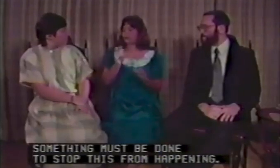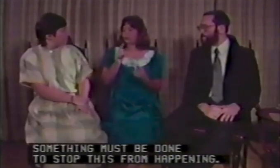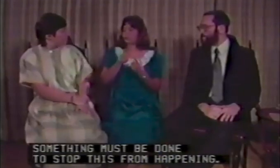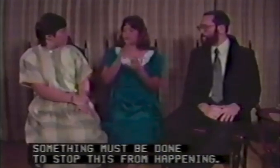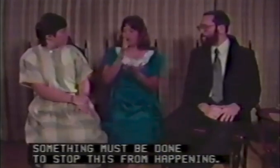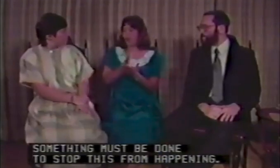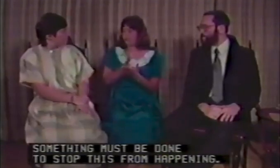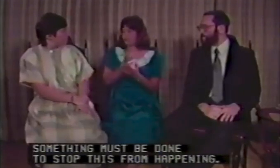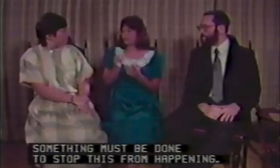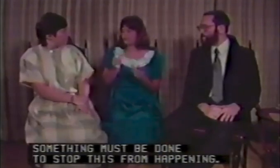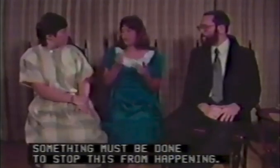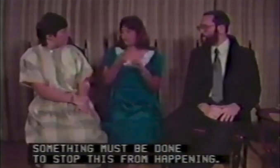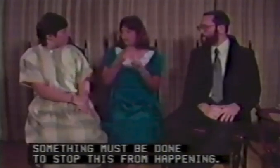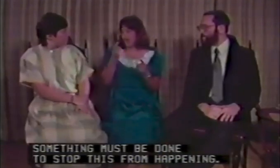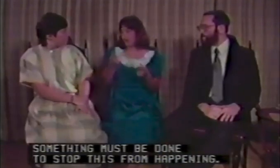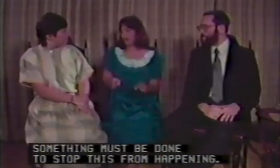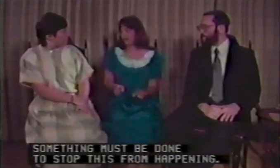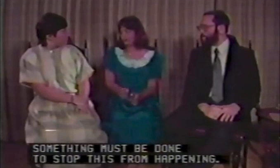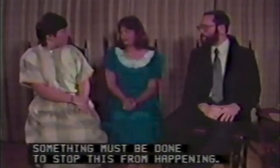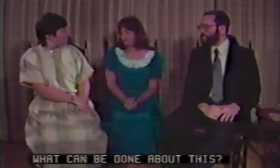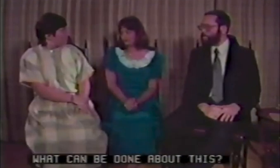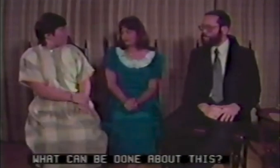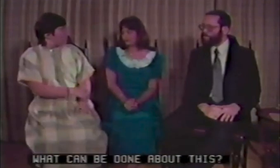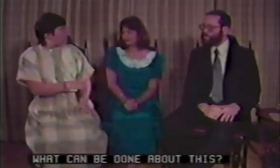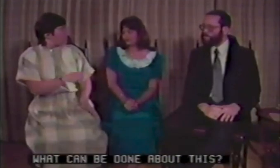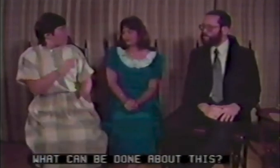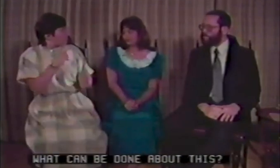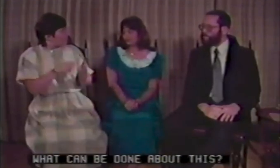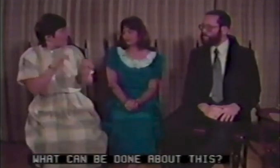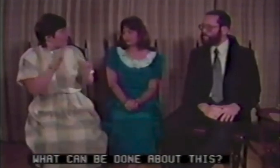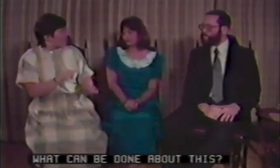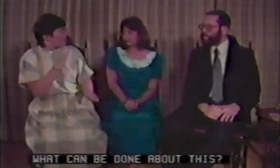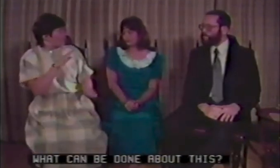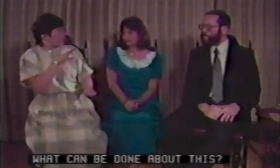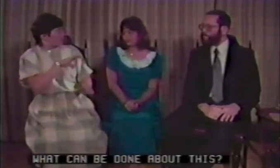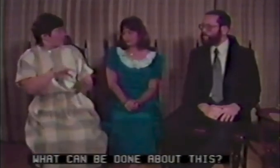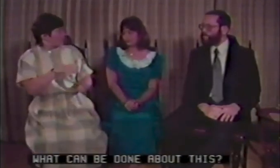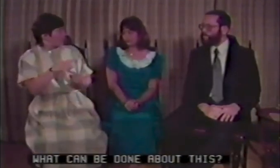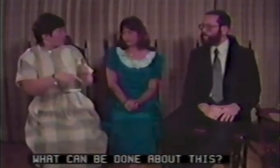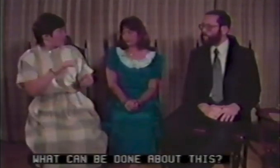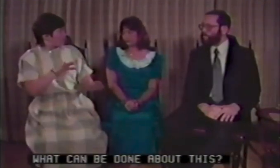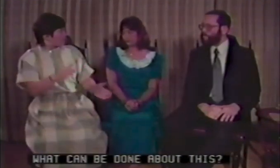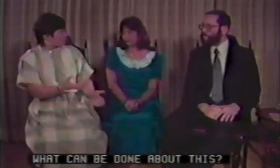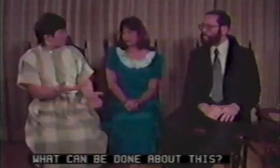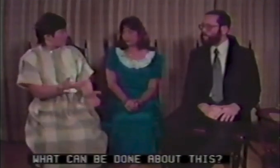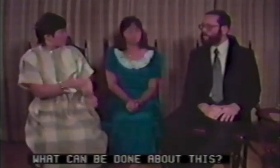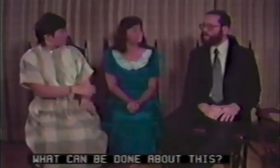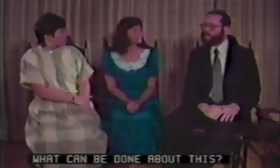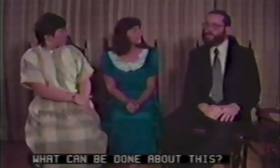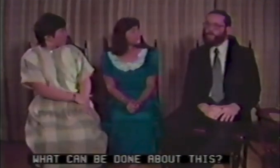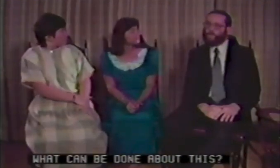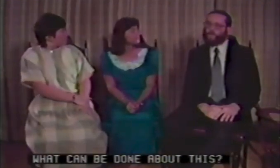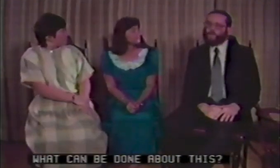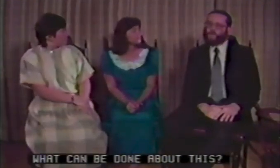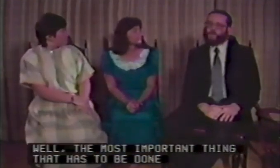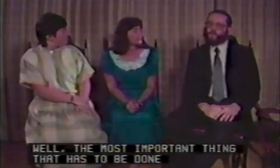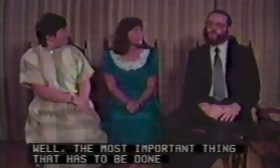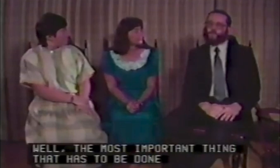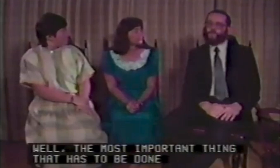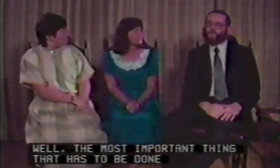from happening. What can be done about this? Well, the most important thing that has to be done